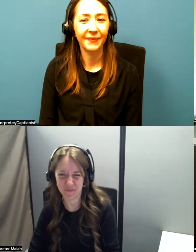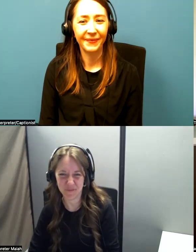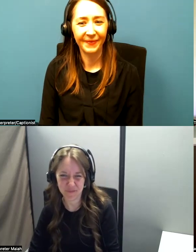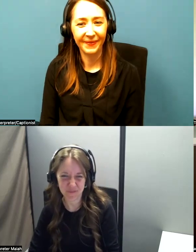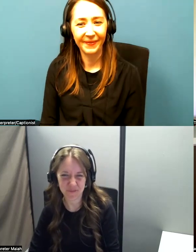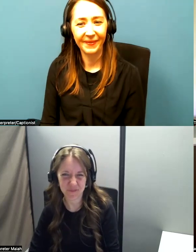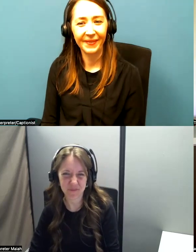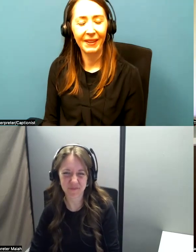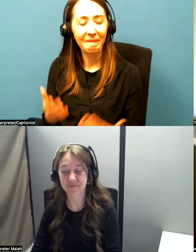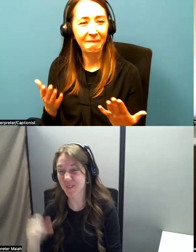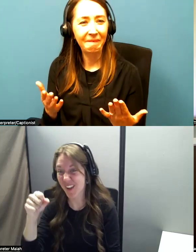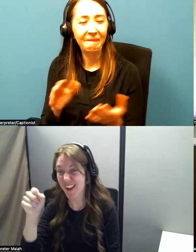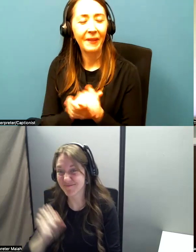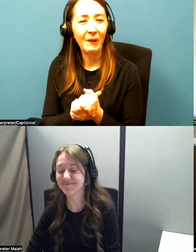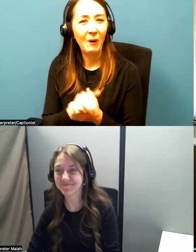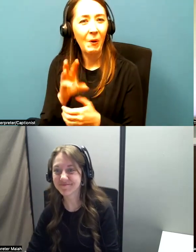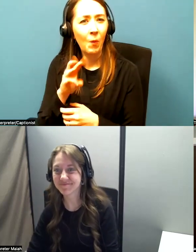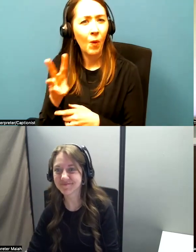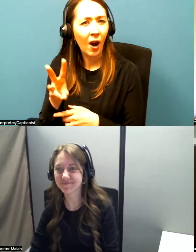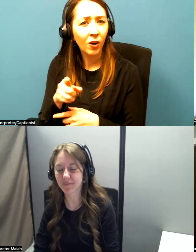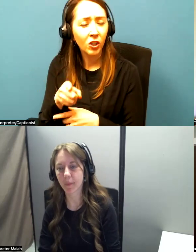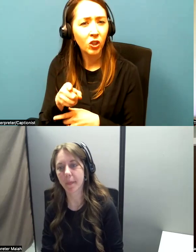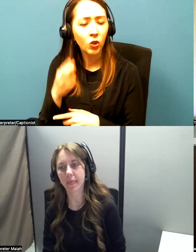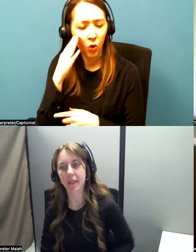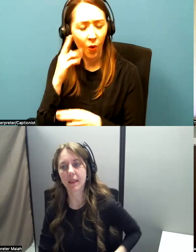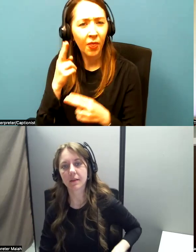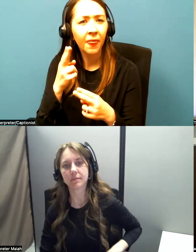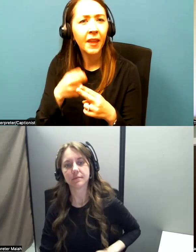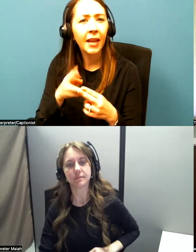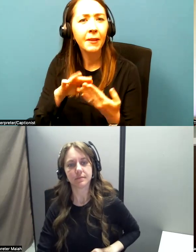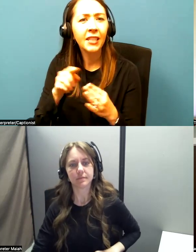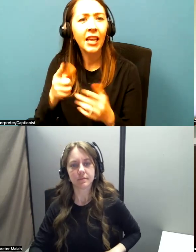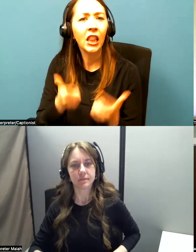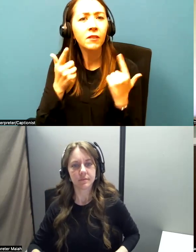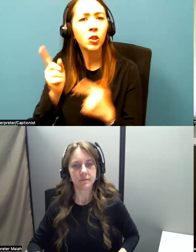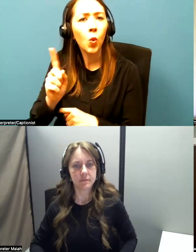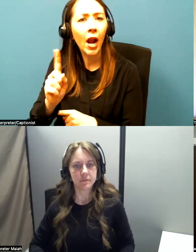So yeah. Um, wow. What do you know what's the name of the city he lives in?